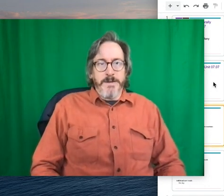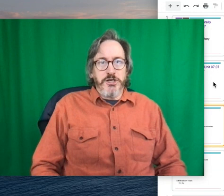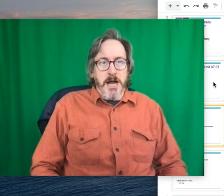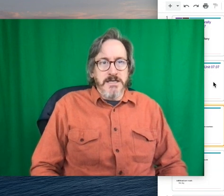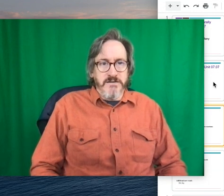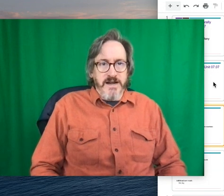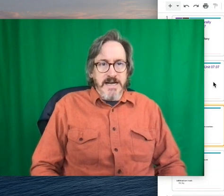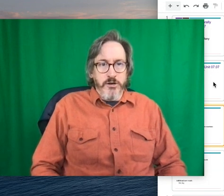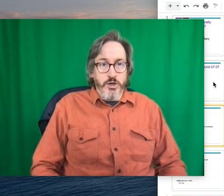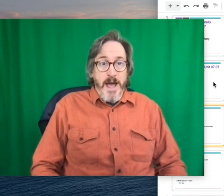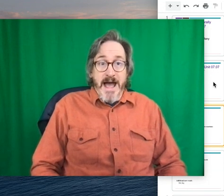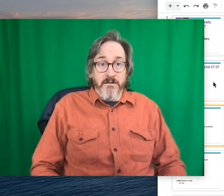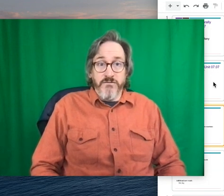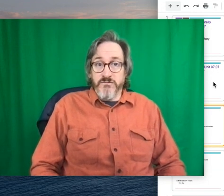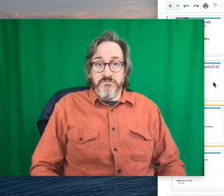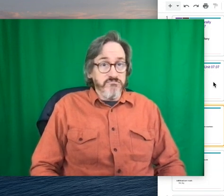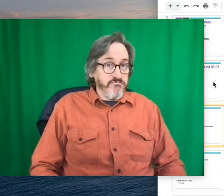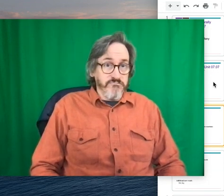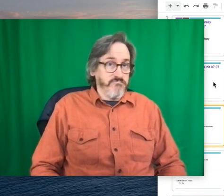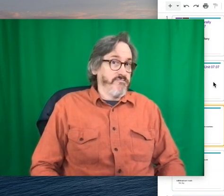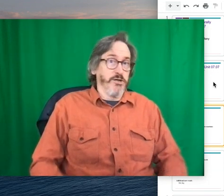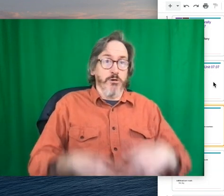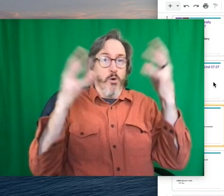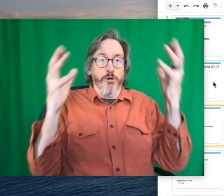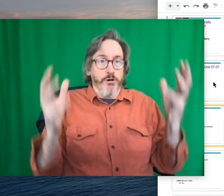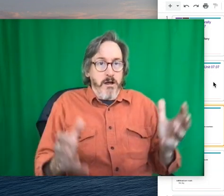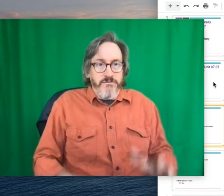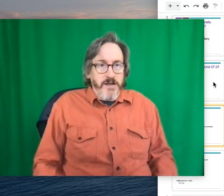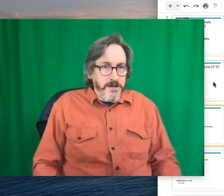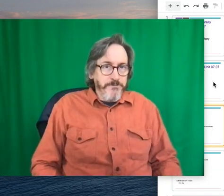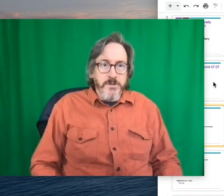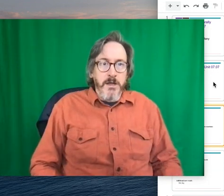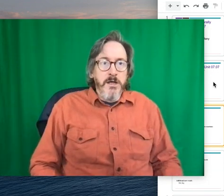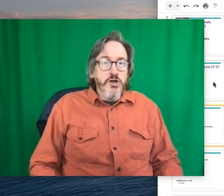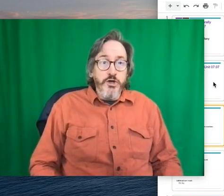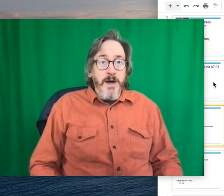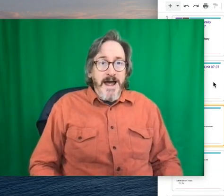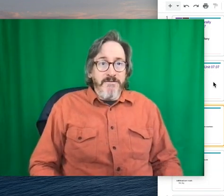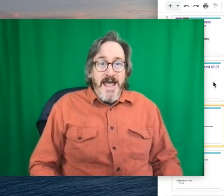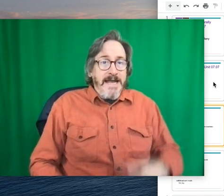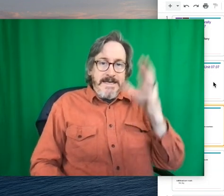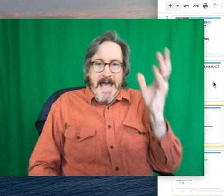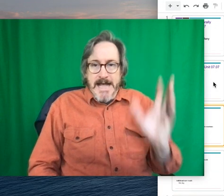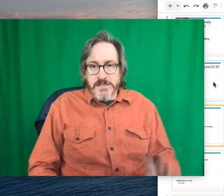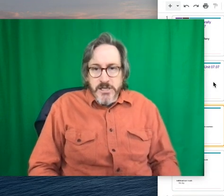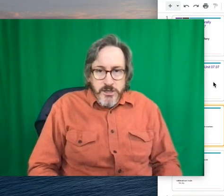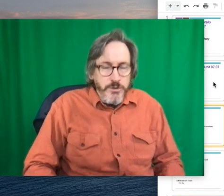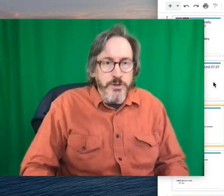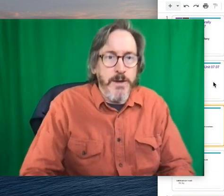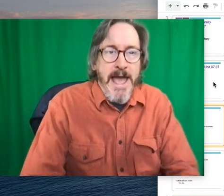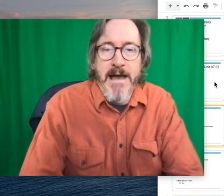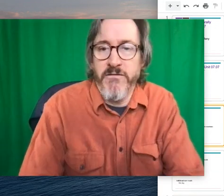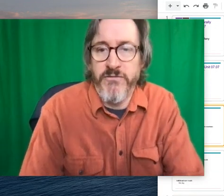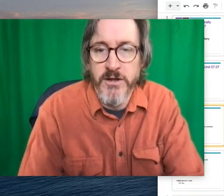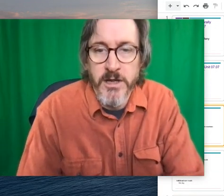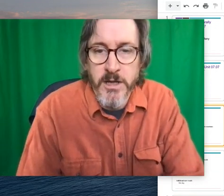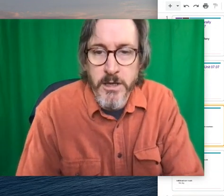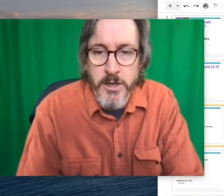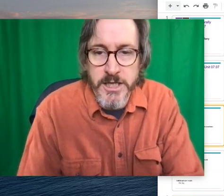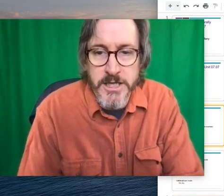people would be shocked to find out you have, you're a hoarder of? Like, do you have 8 cats? Do you